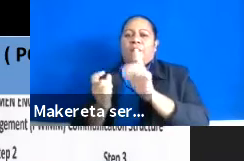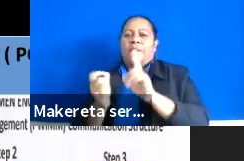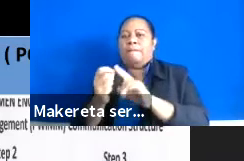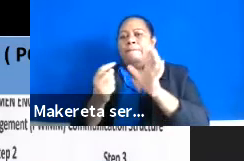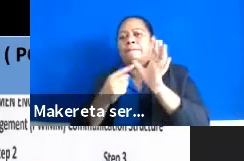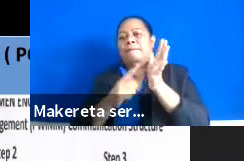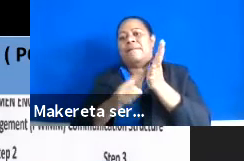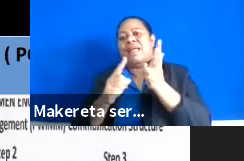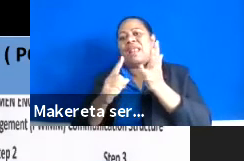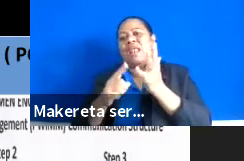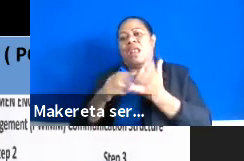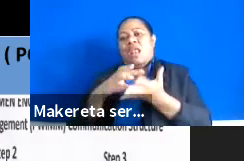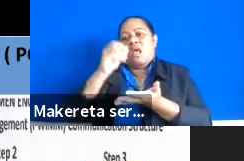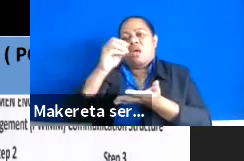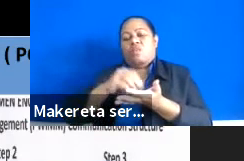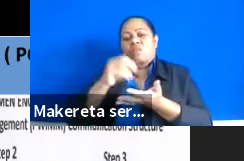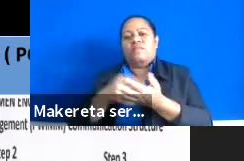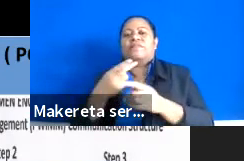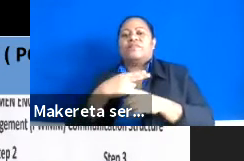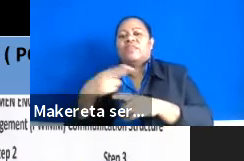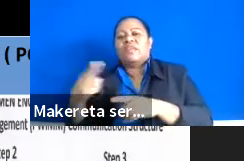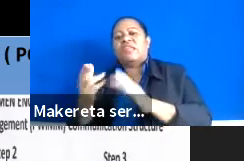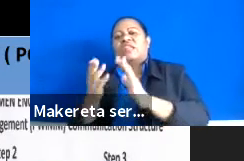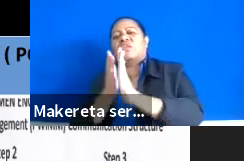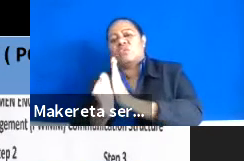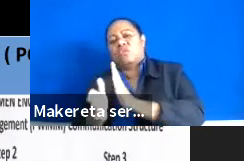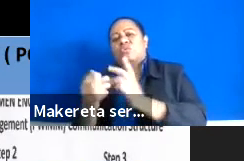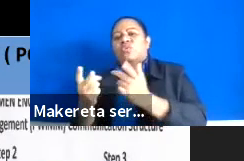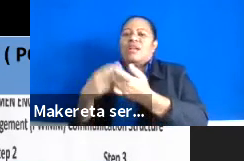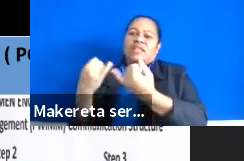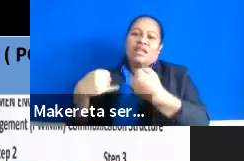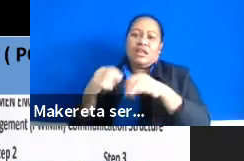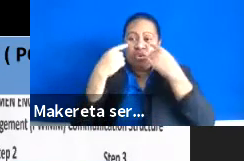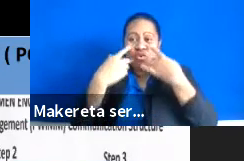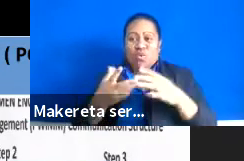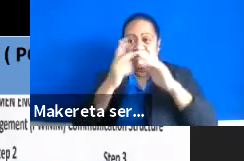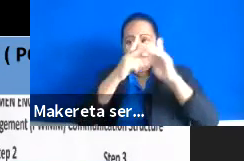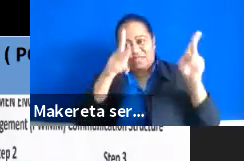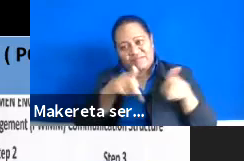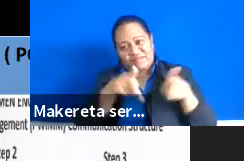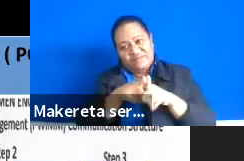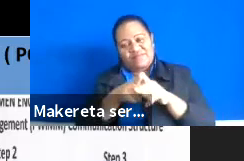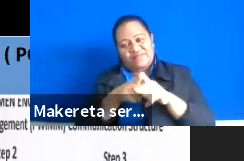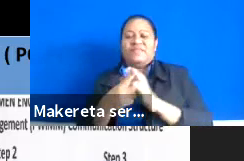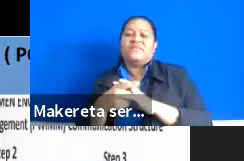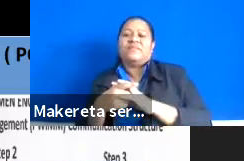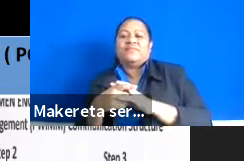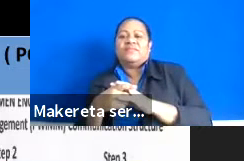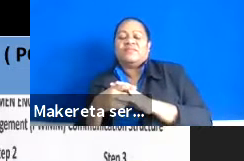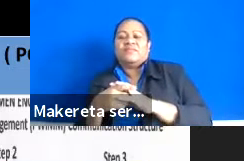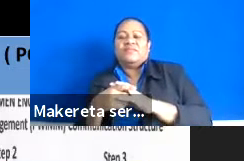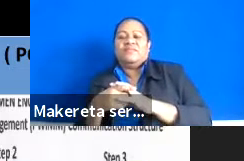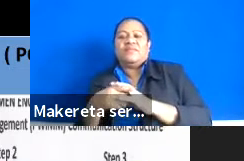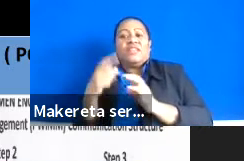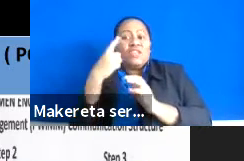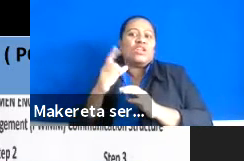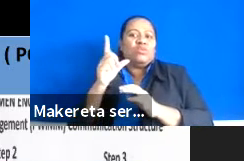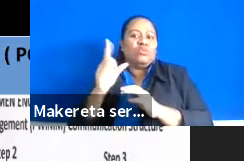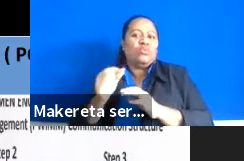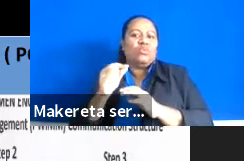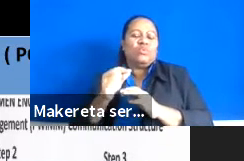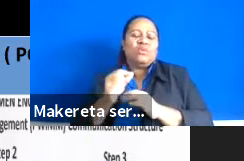went to Kairuku central province that I was showing you on the map. And we tried to adapt and this, adapt it and